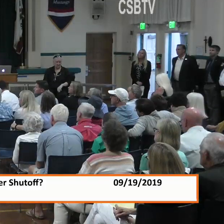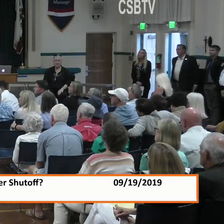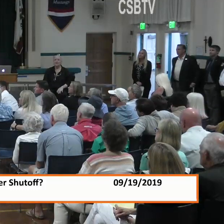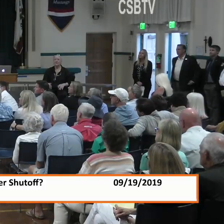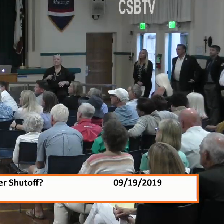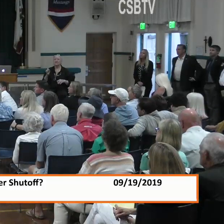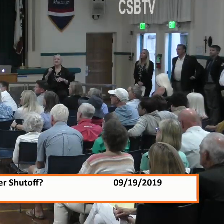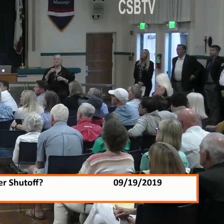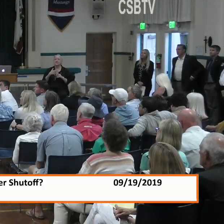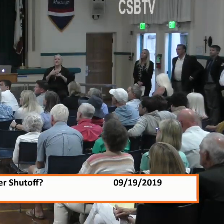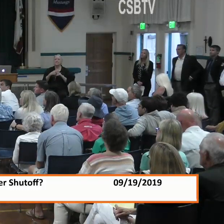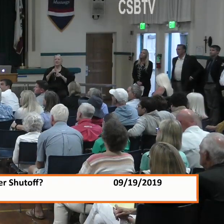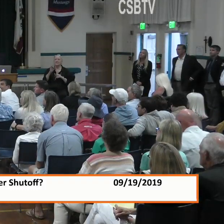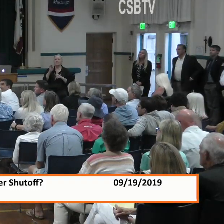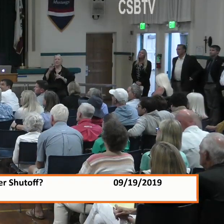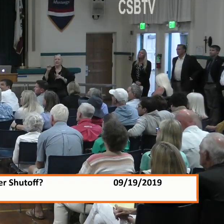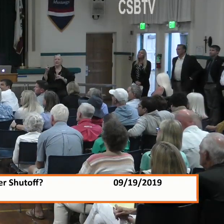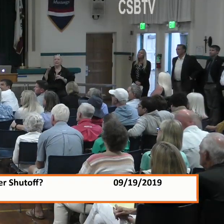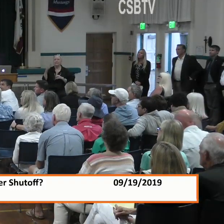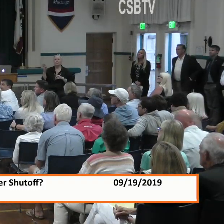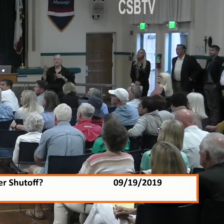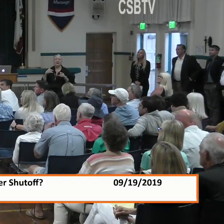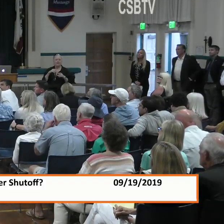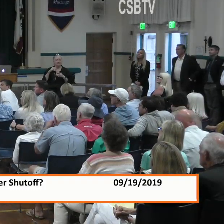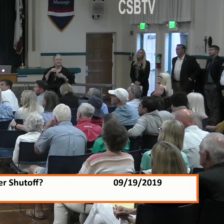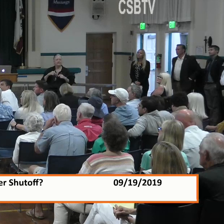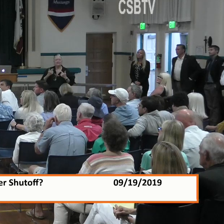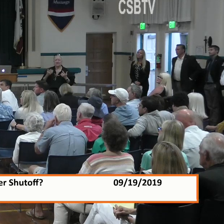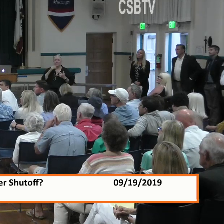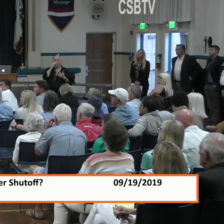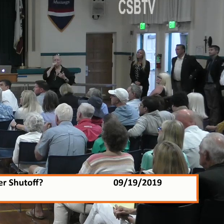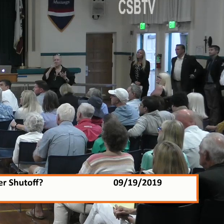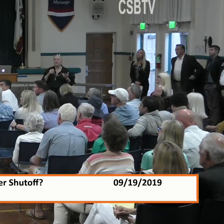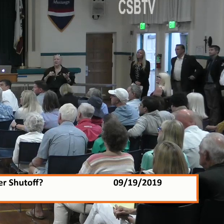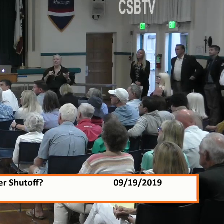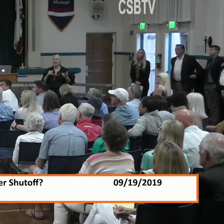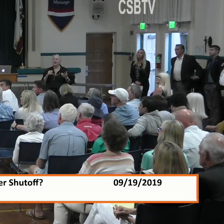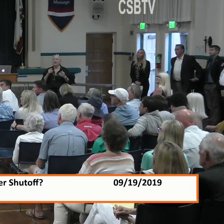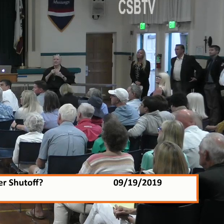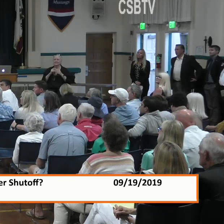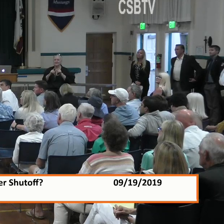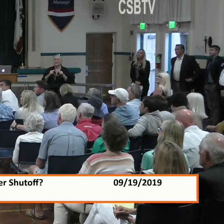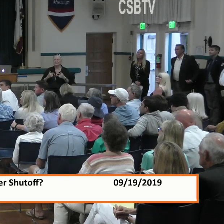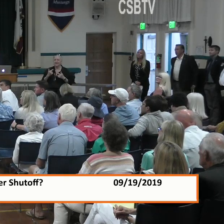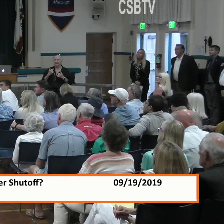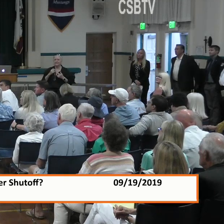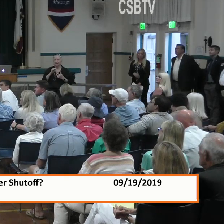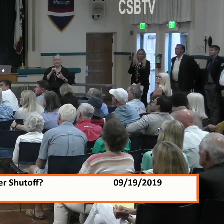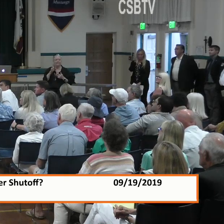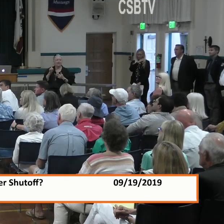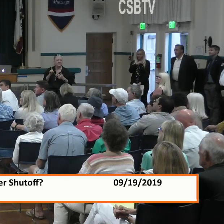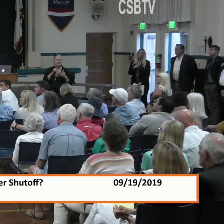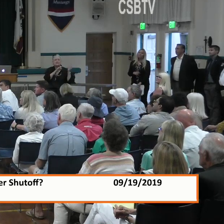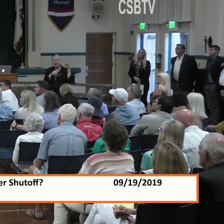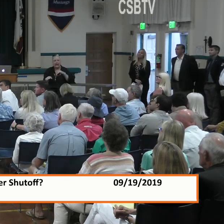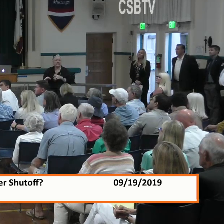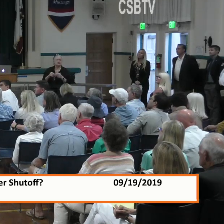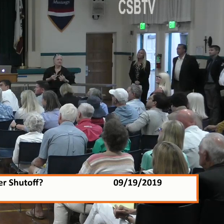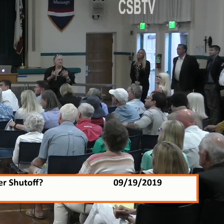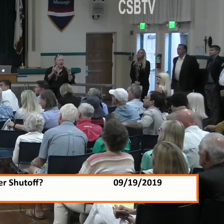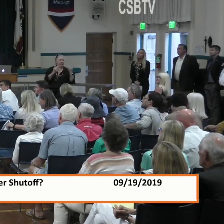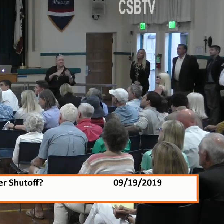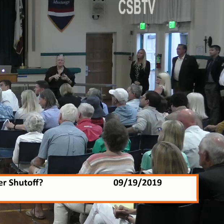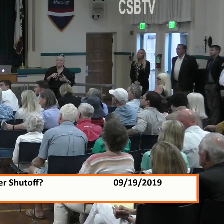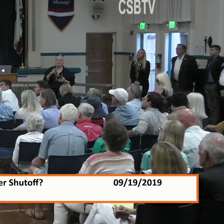Yes, my name is Frank Blue. I'm a Montecito resident and was a survivor of the mudslide and the fires. And we've